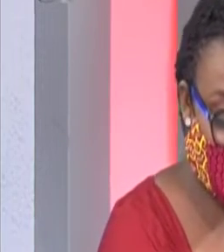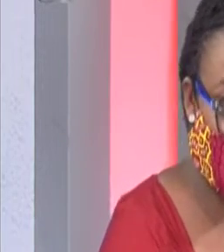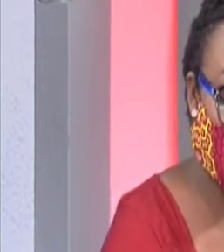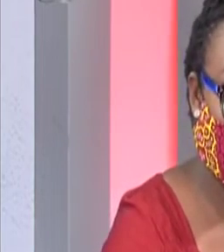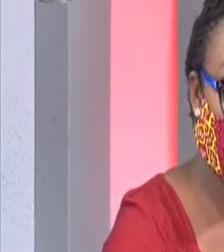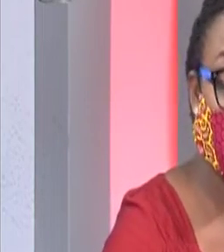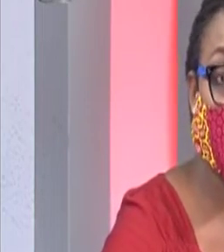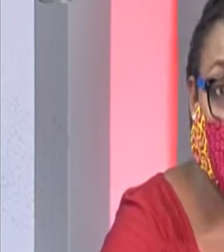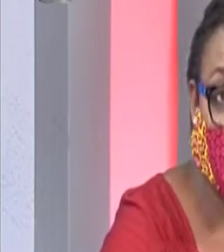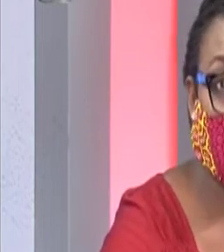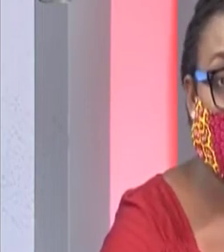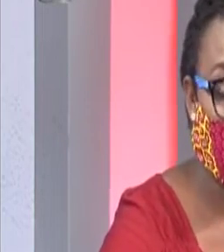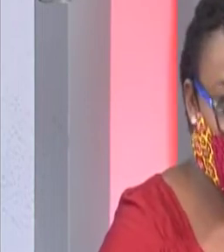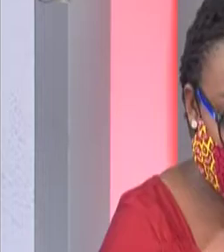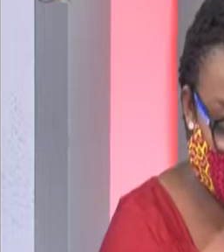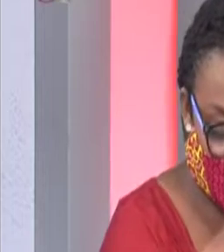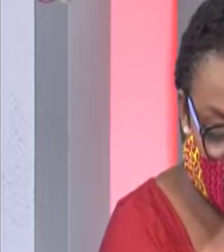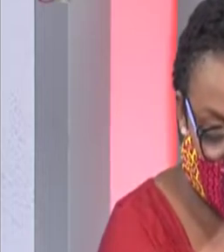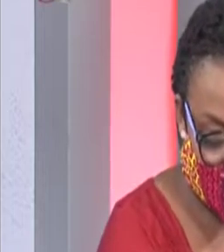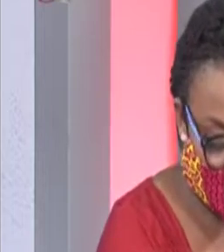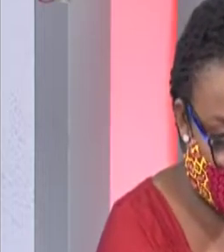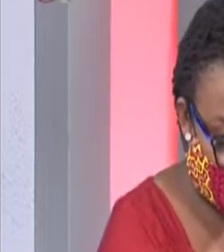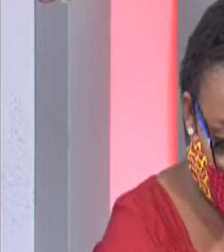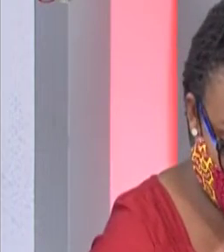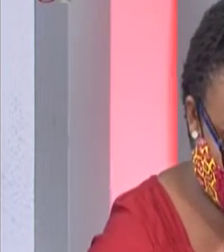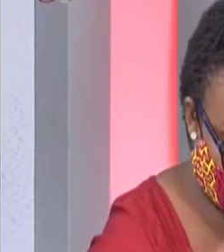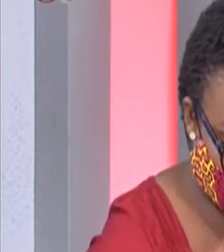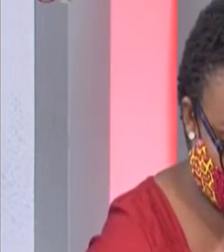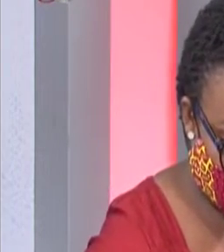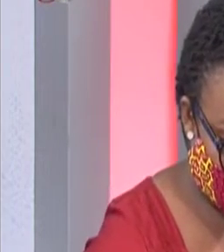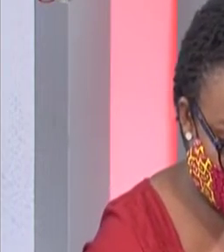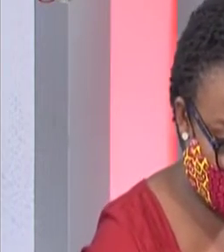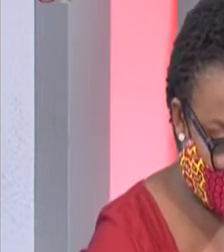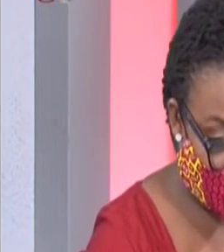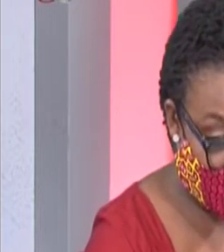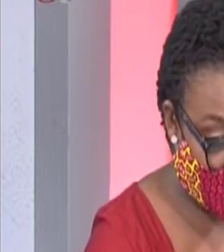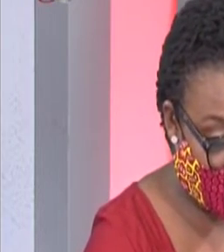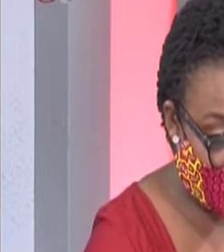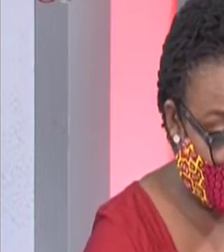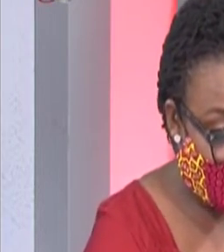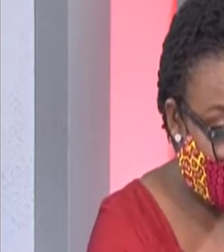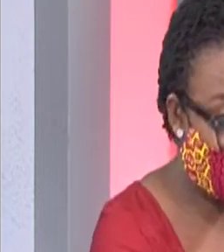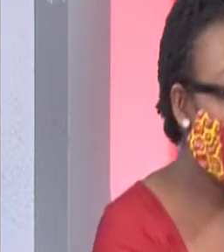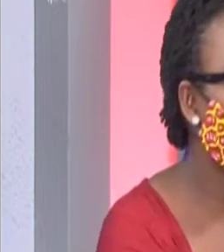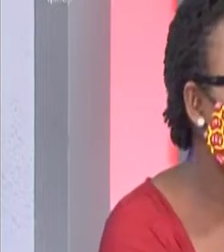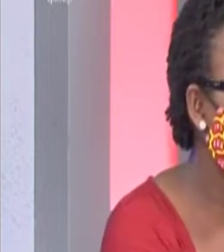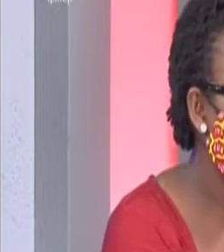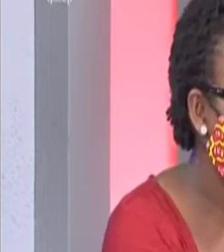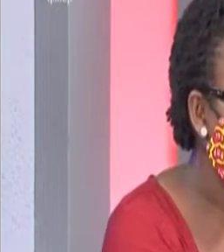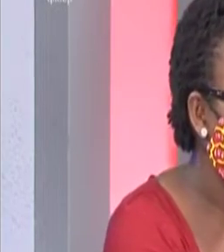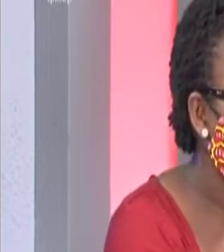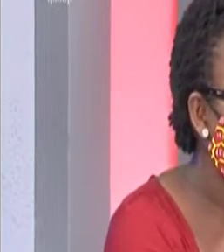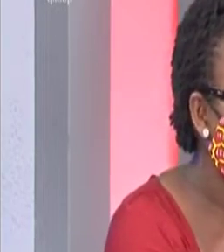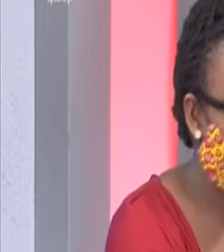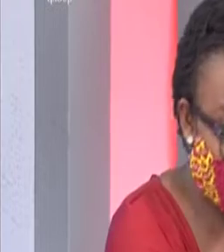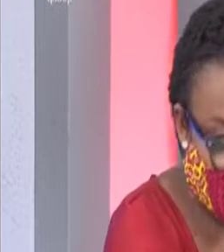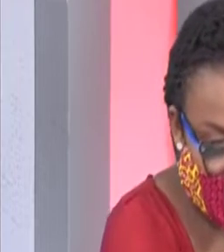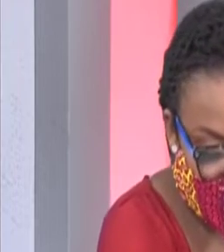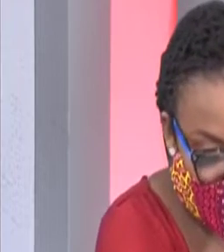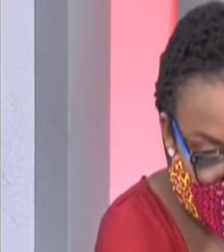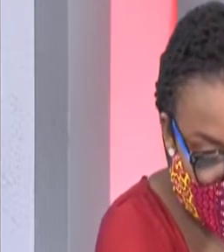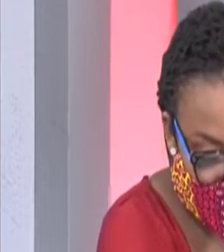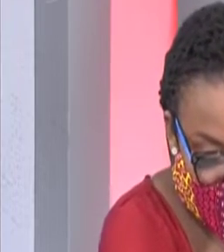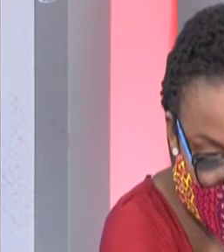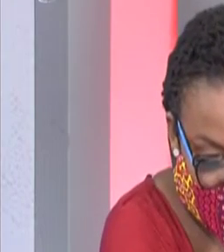44,421 samples that's been taken as at 11th of April 2020. You talked about centers that are holding